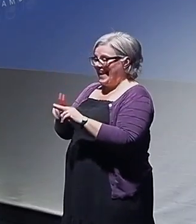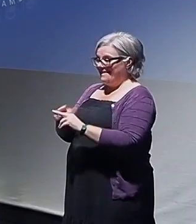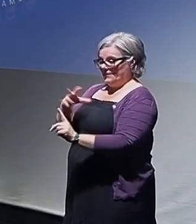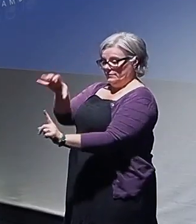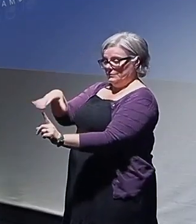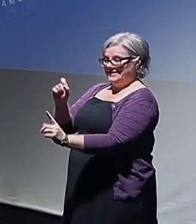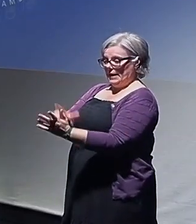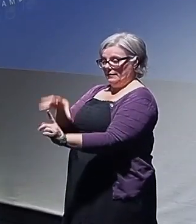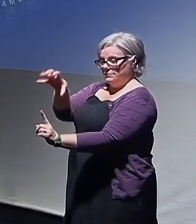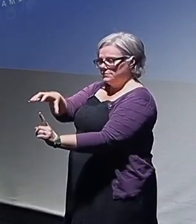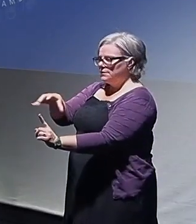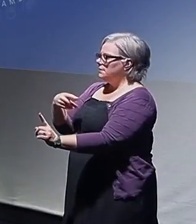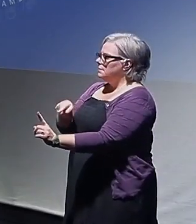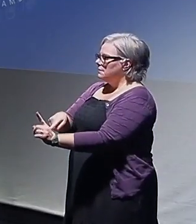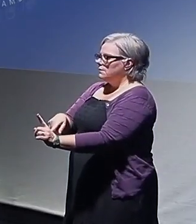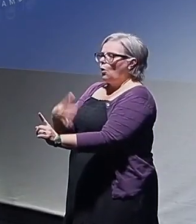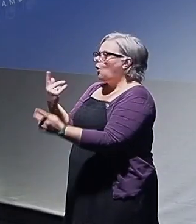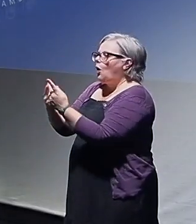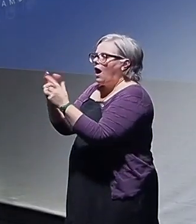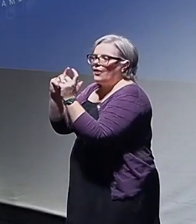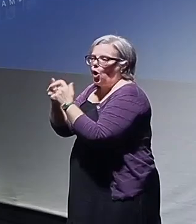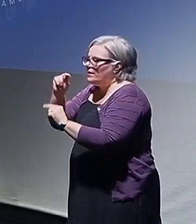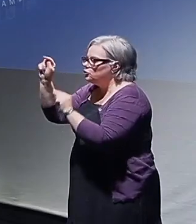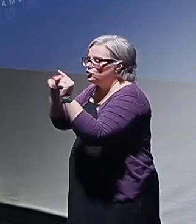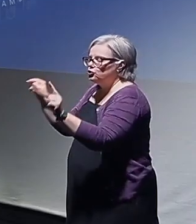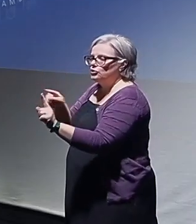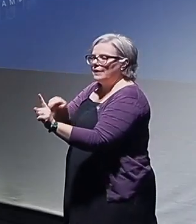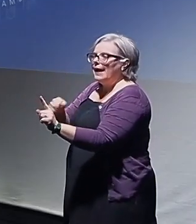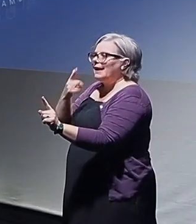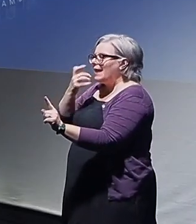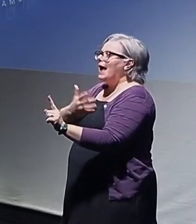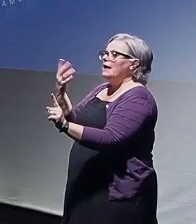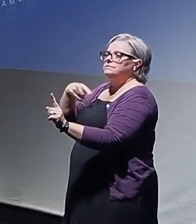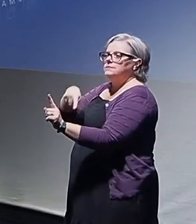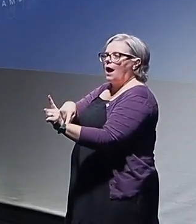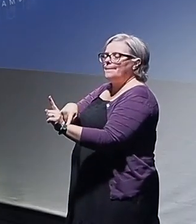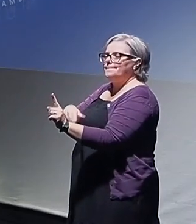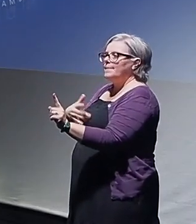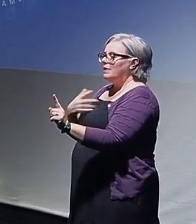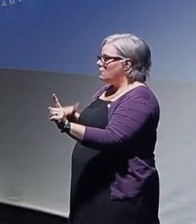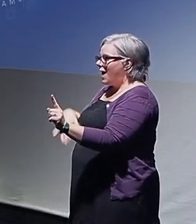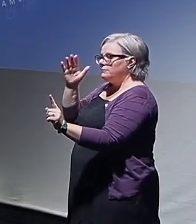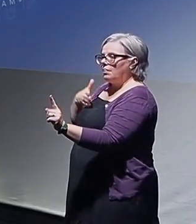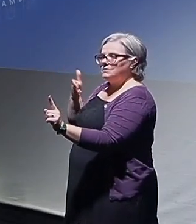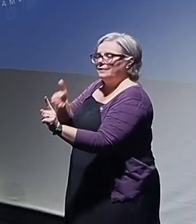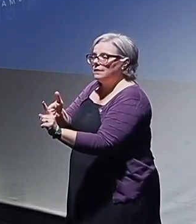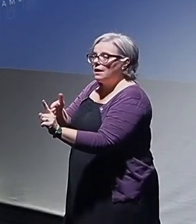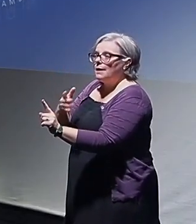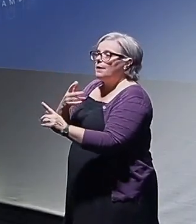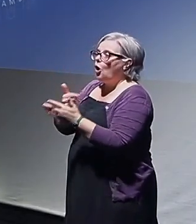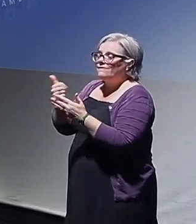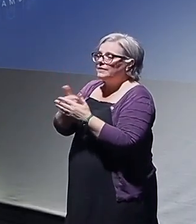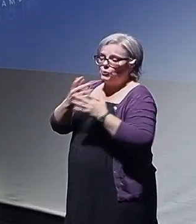Lit or one of the other great colleges around, you can come and do something that often they didn't teach at school. They